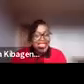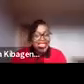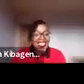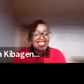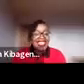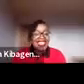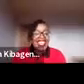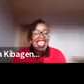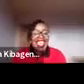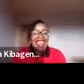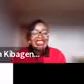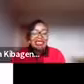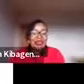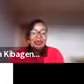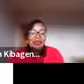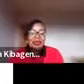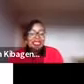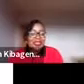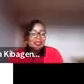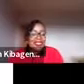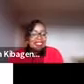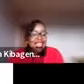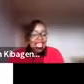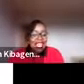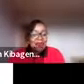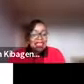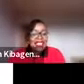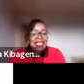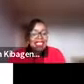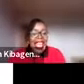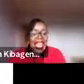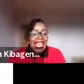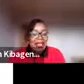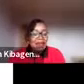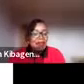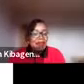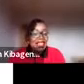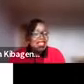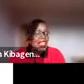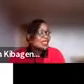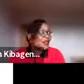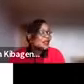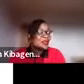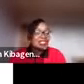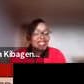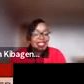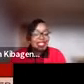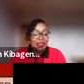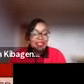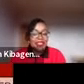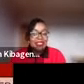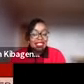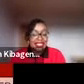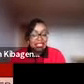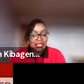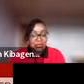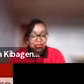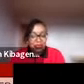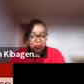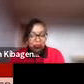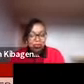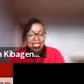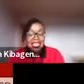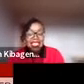school learners. And we want to start with Caleb Abundance from Thika Road